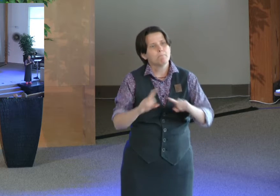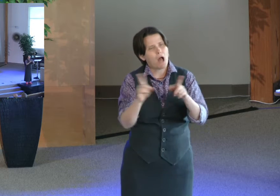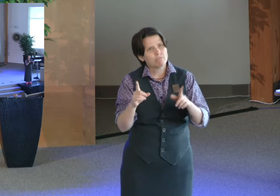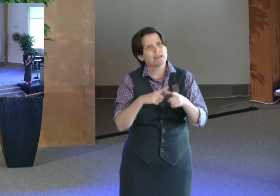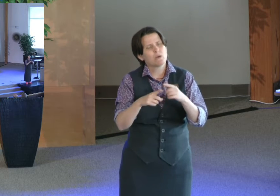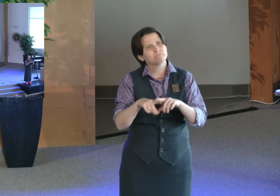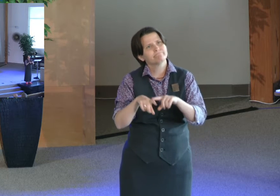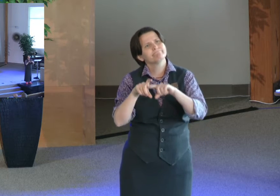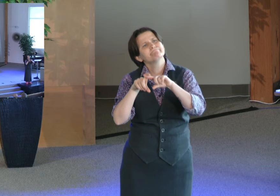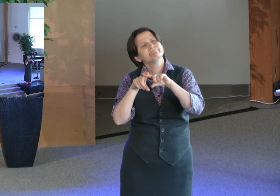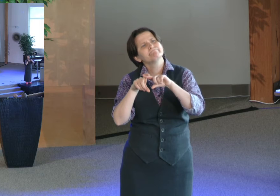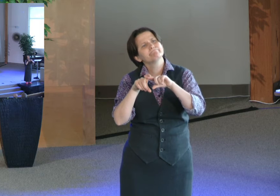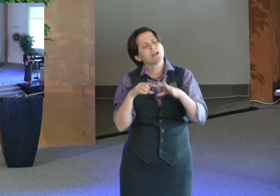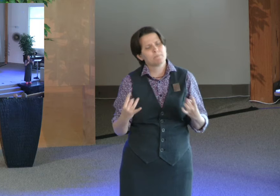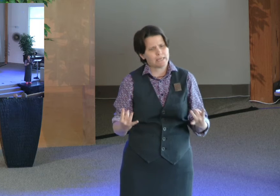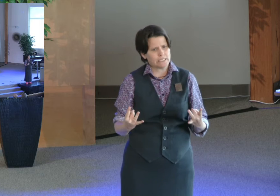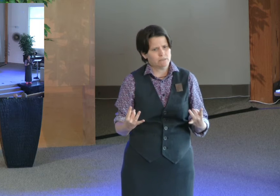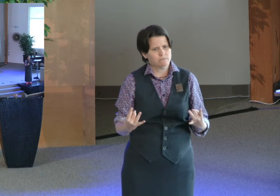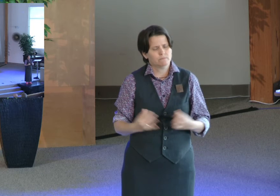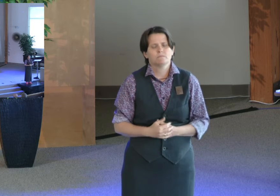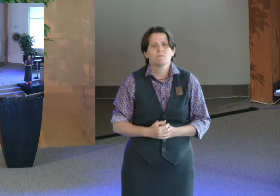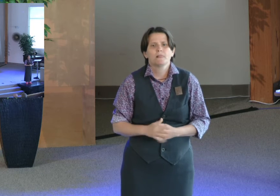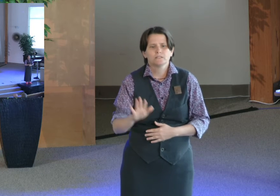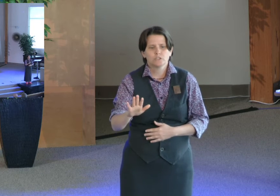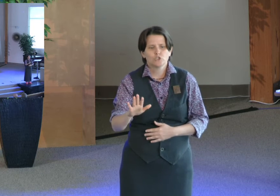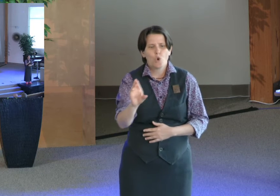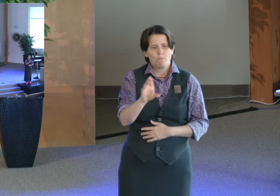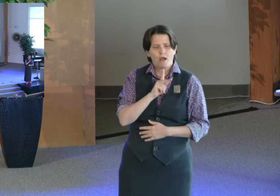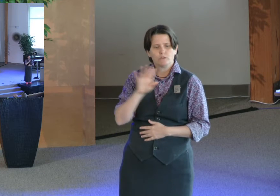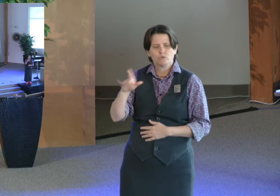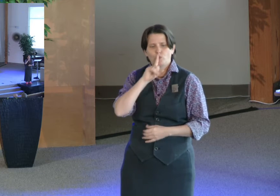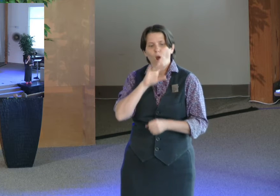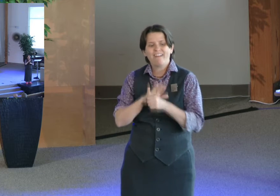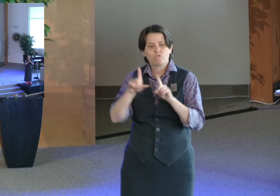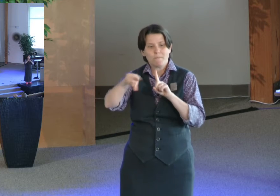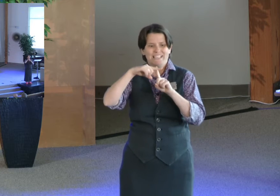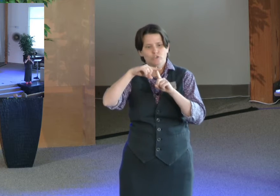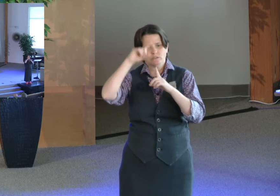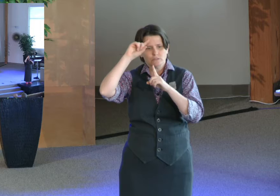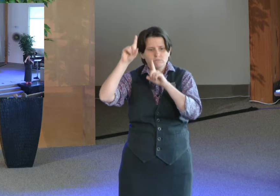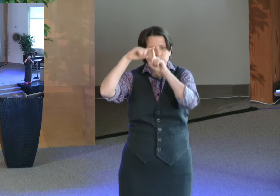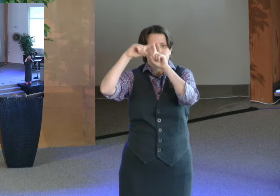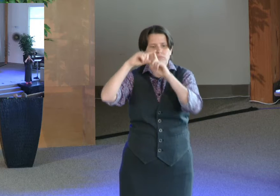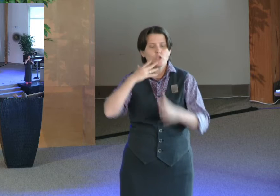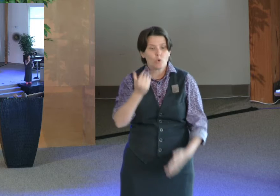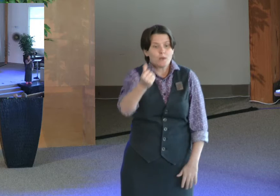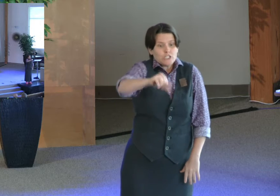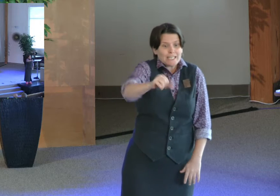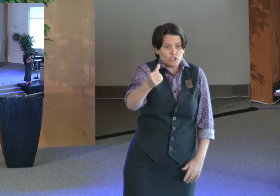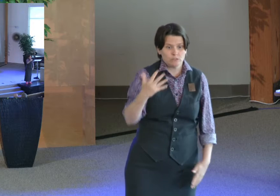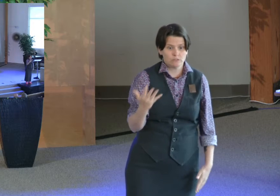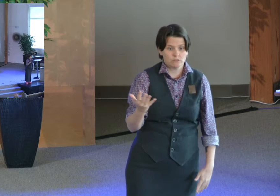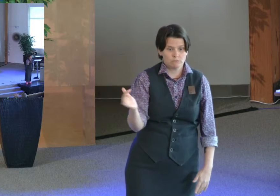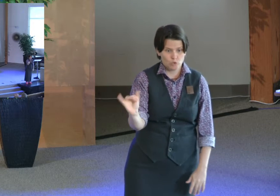back to your affirmations. Go back to your rejections. Go back to your affirmative prayer.